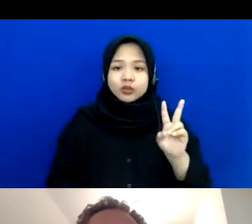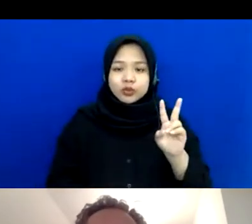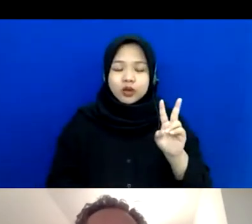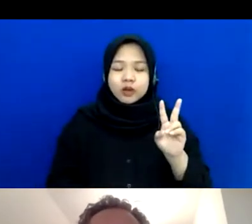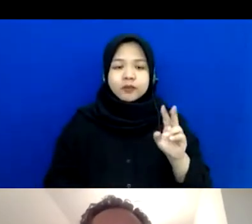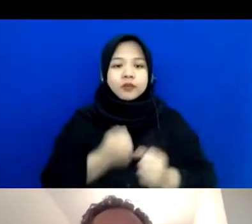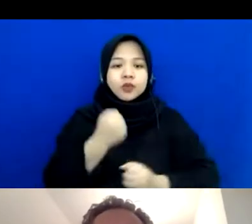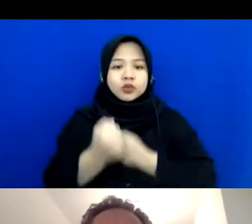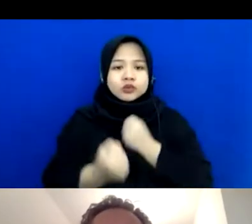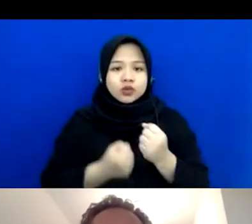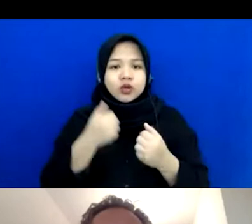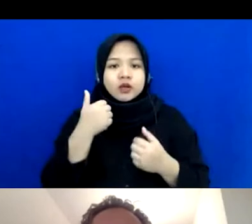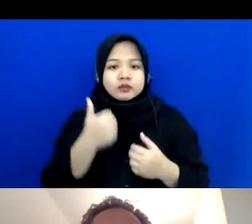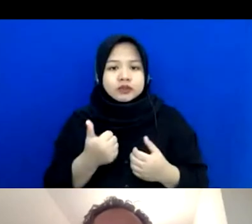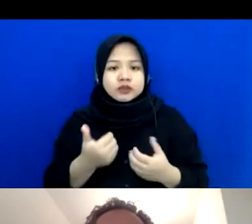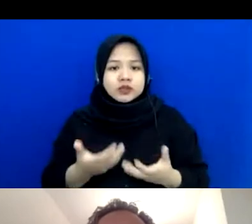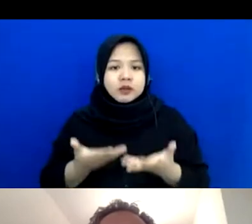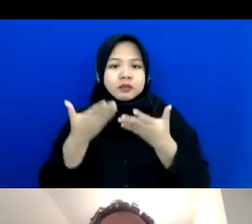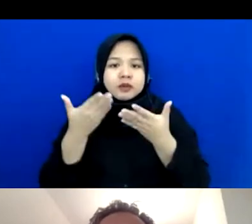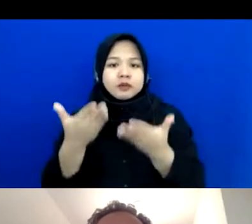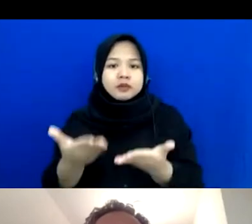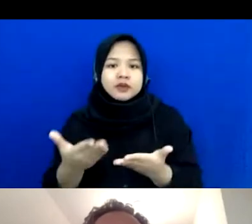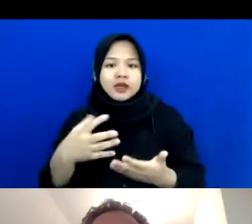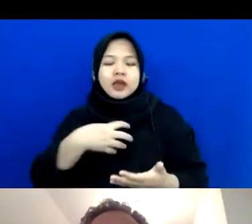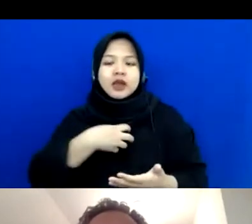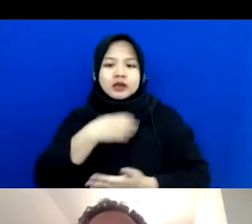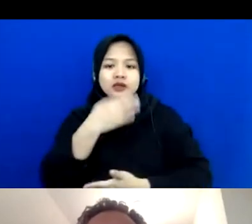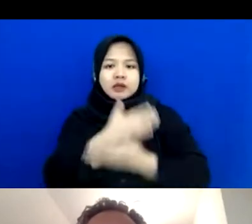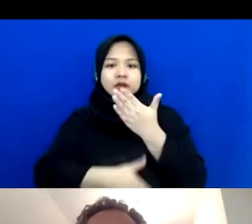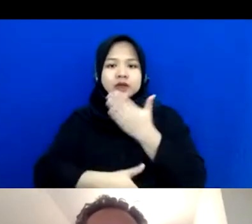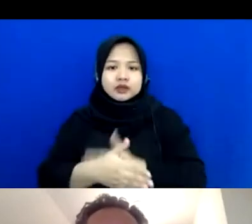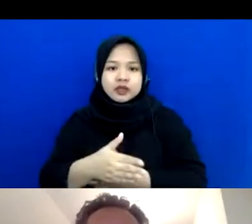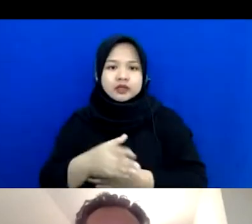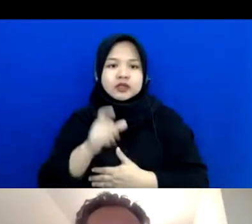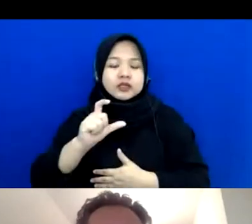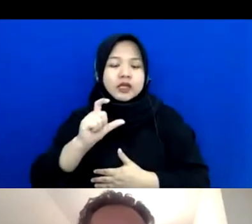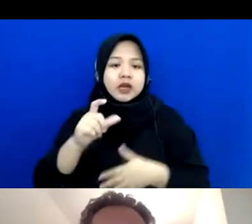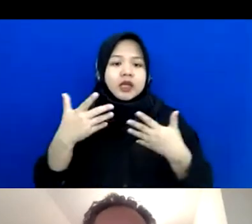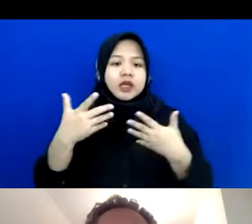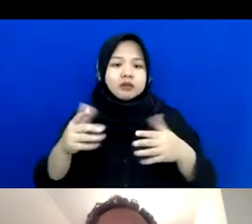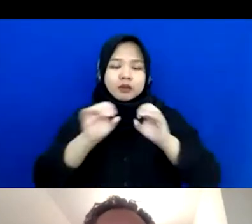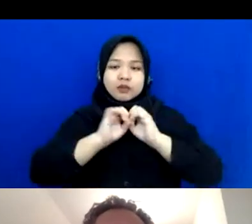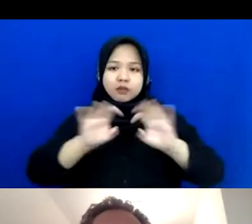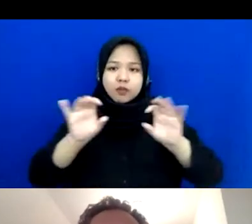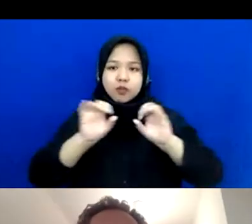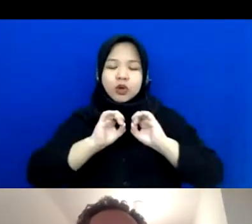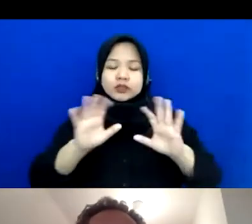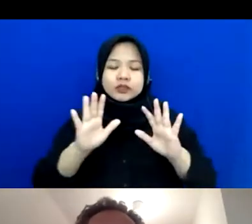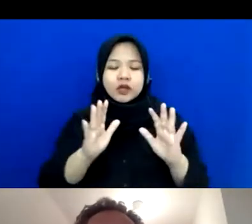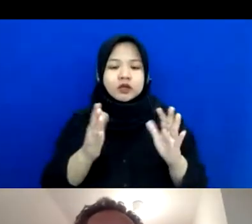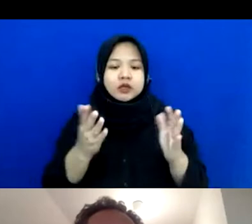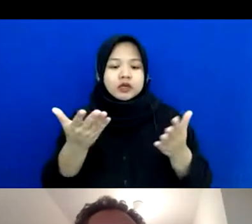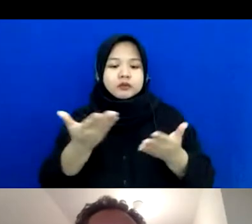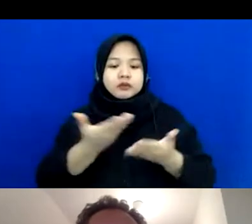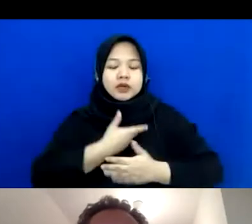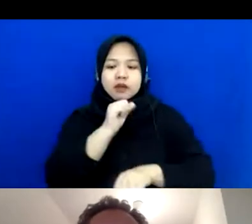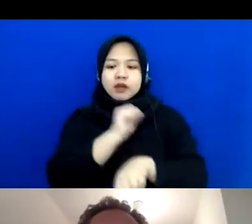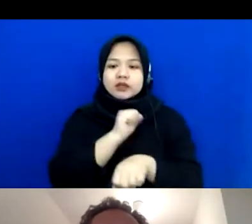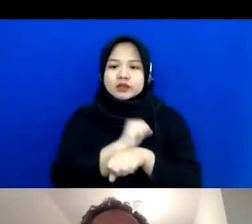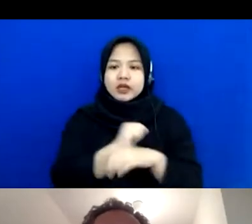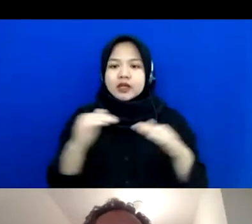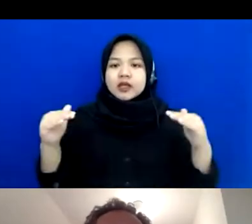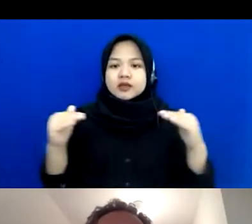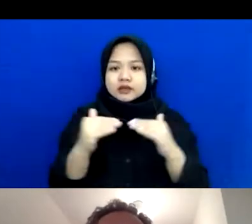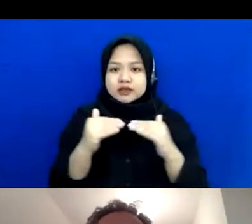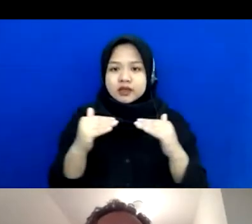to advance disability rights and inclusion, basically by promoting the equal employment and pay of persons with